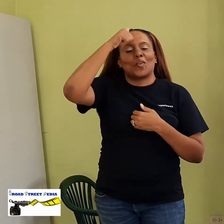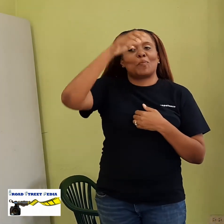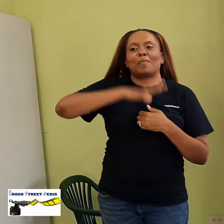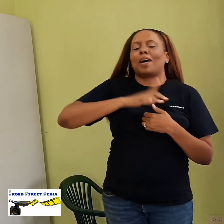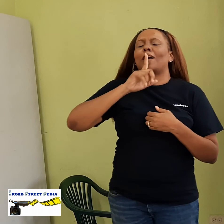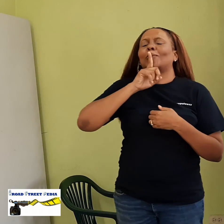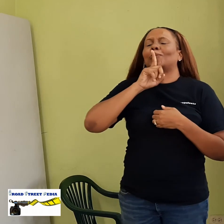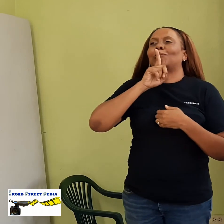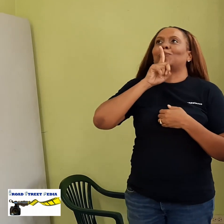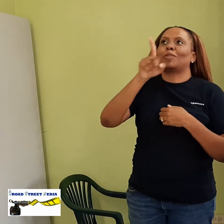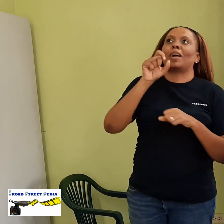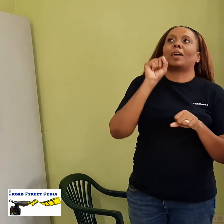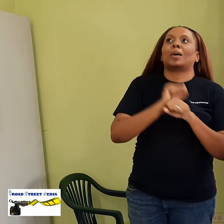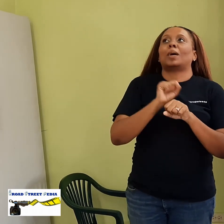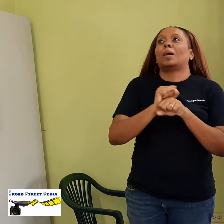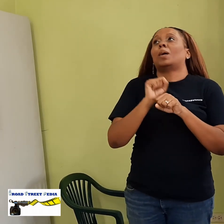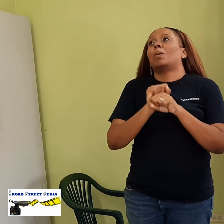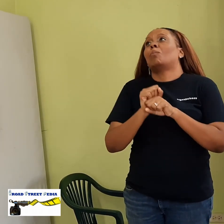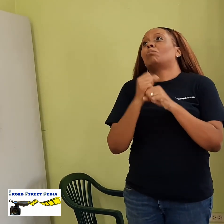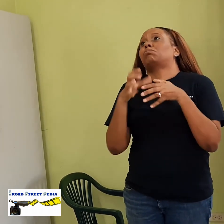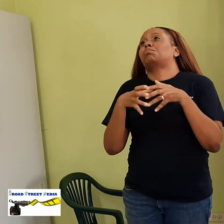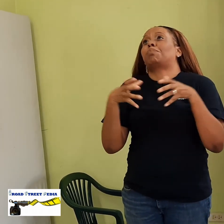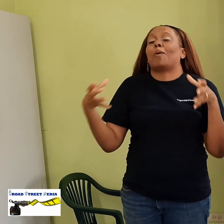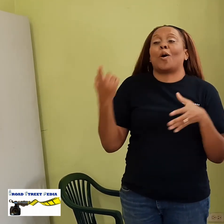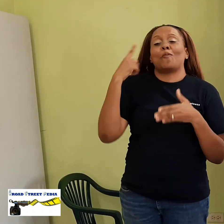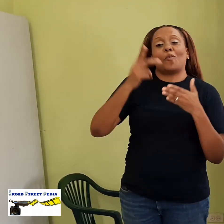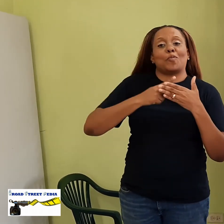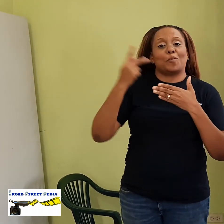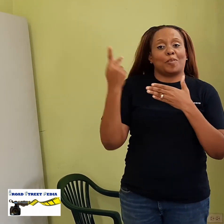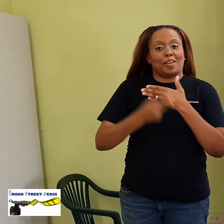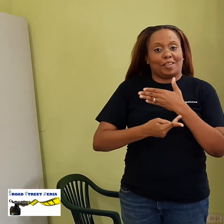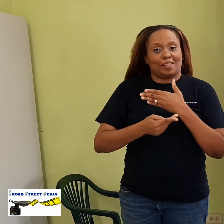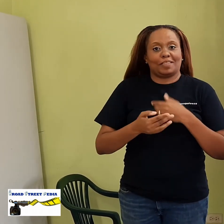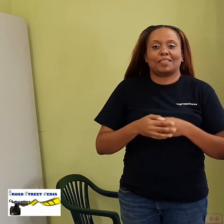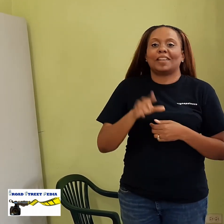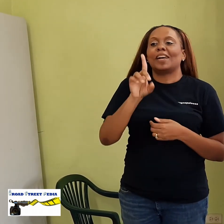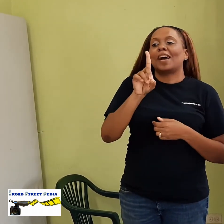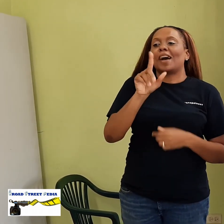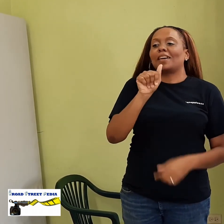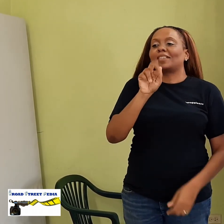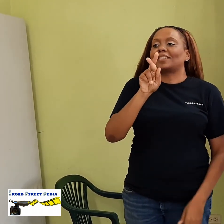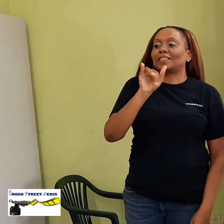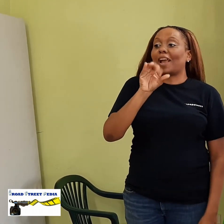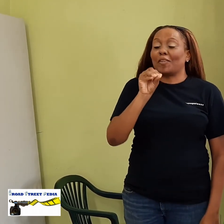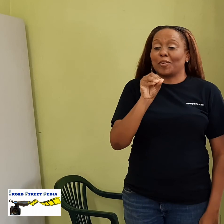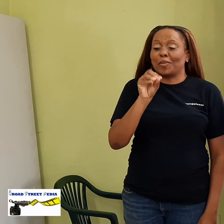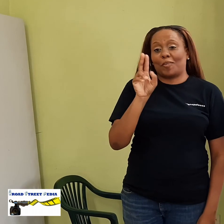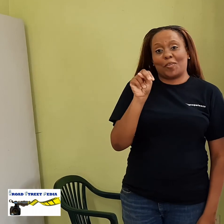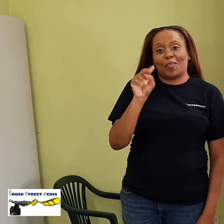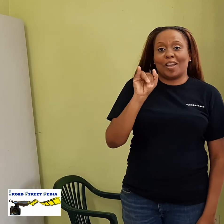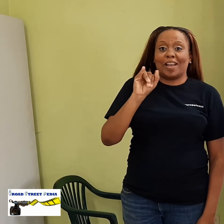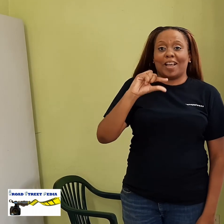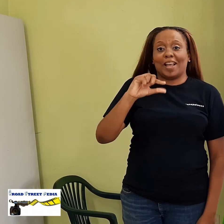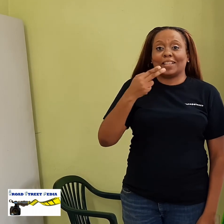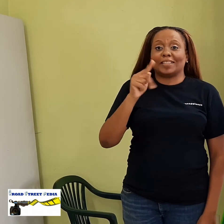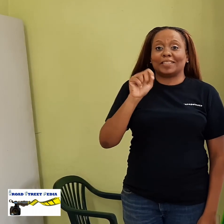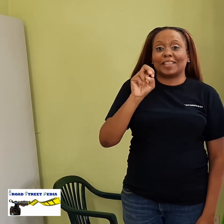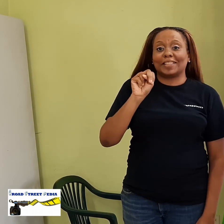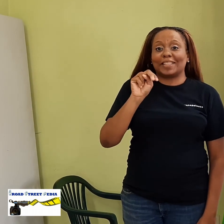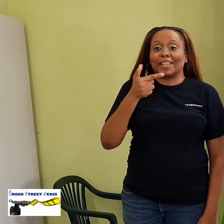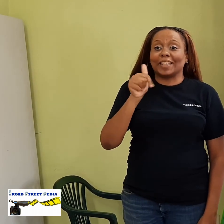above and beyond for this program. Dario Nightingale is very